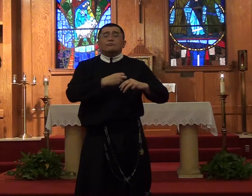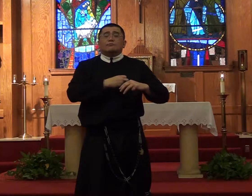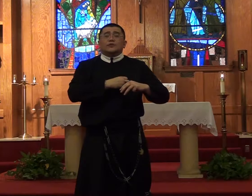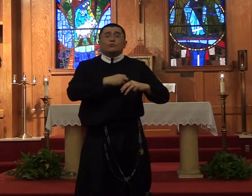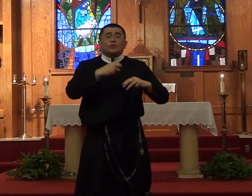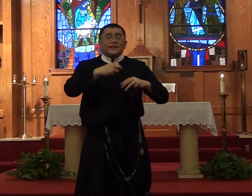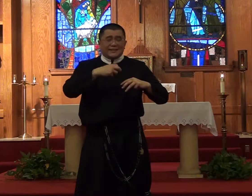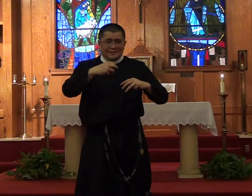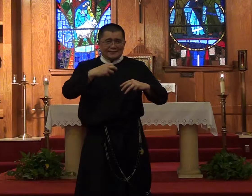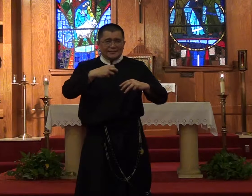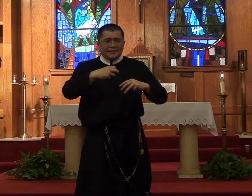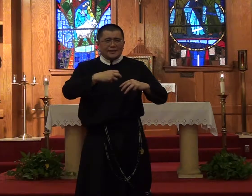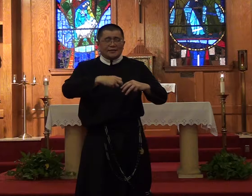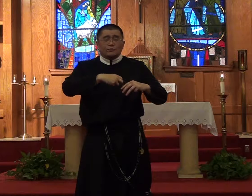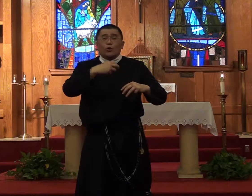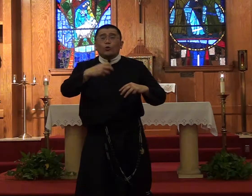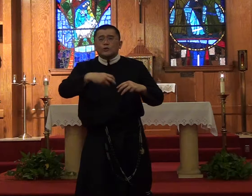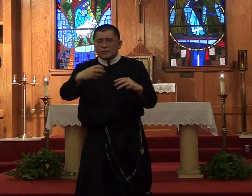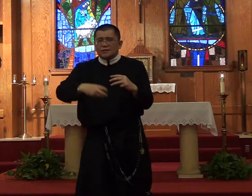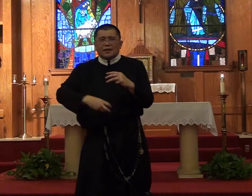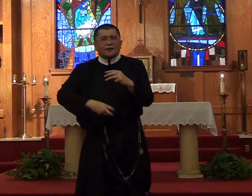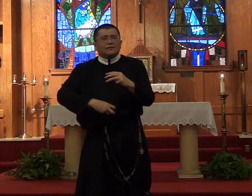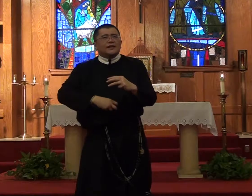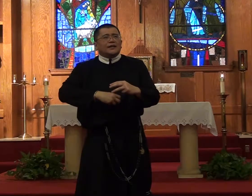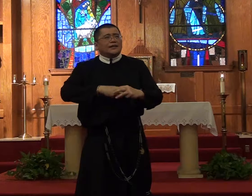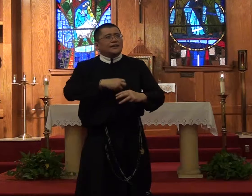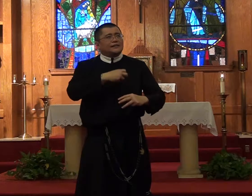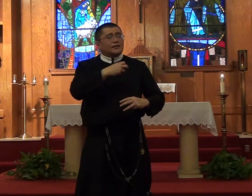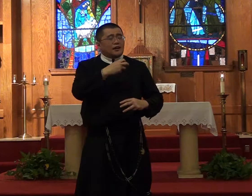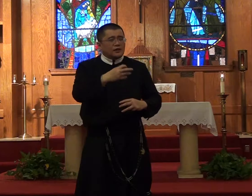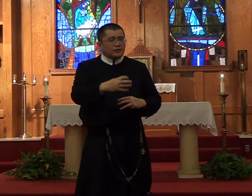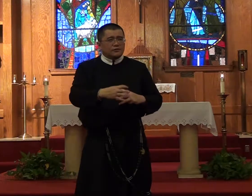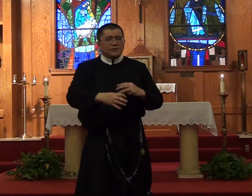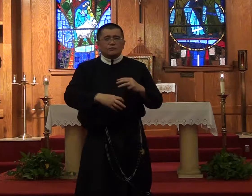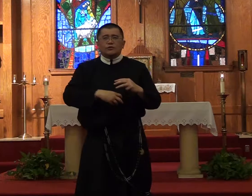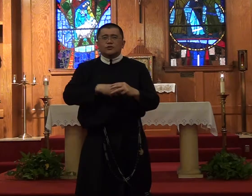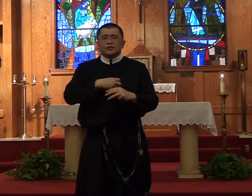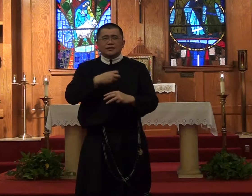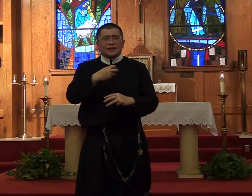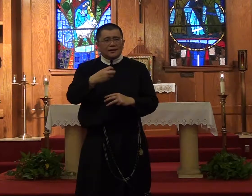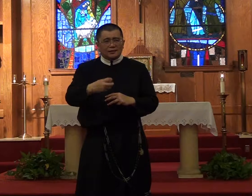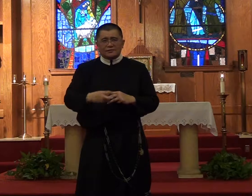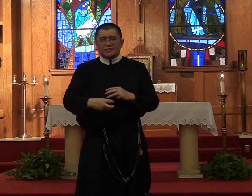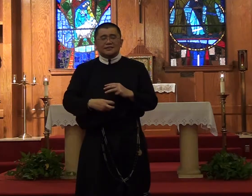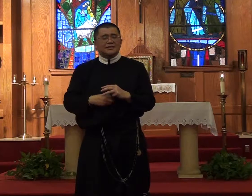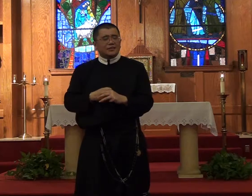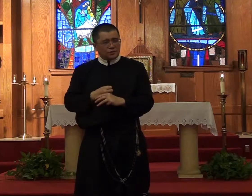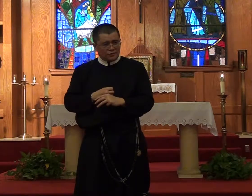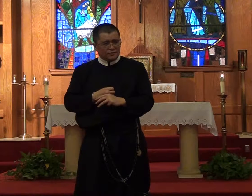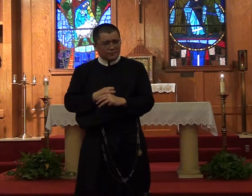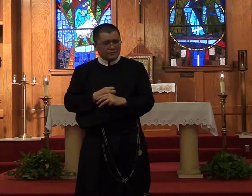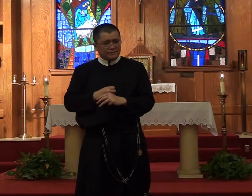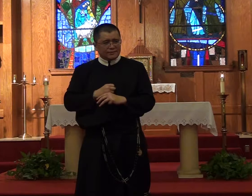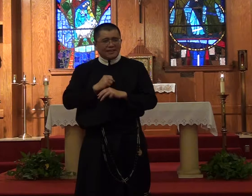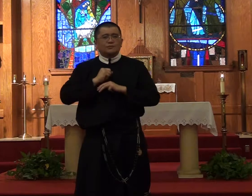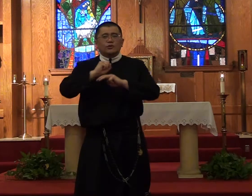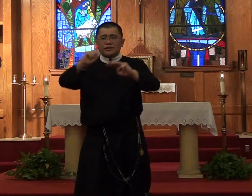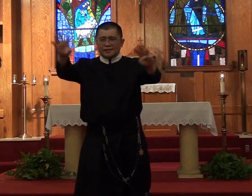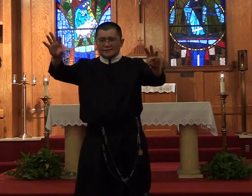the moving, okay, the motion of the carnal, the motion of the sensual, exploding,